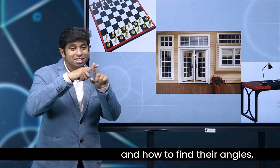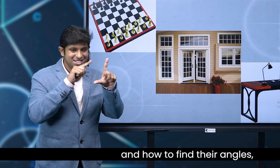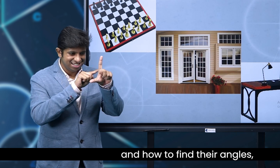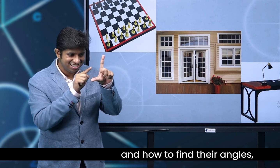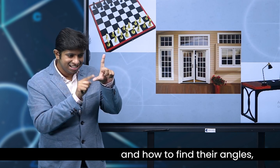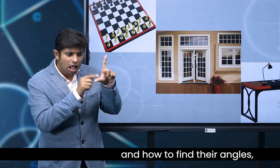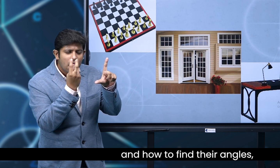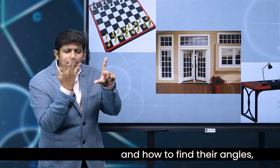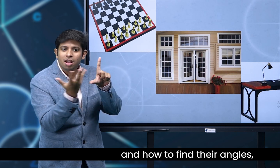angles,